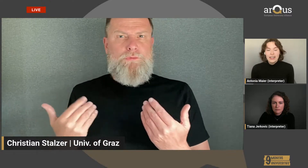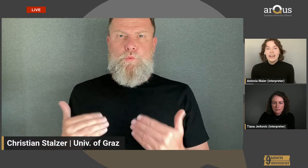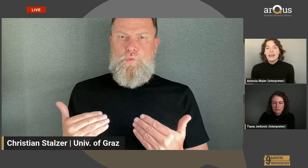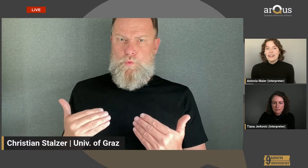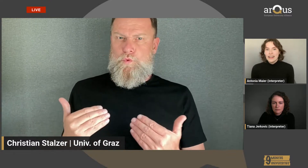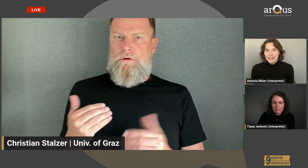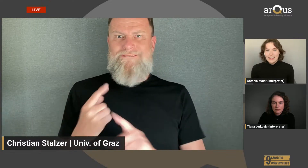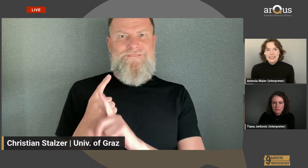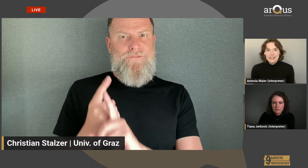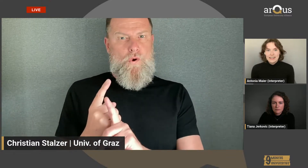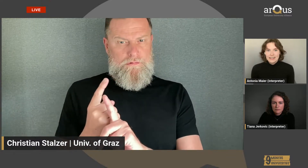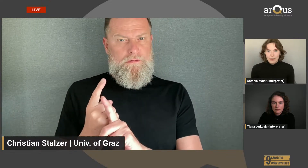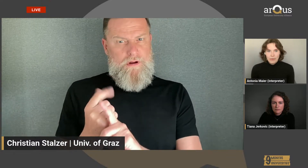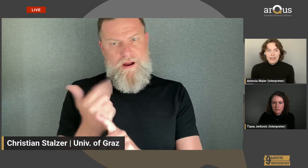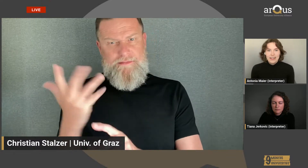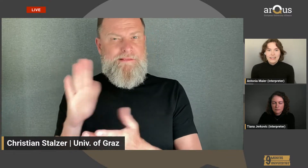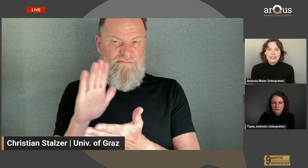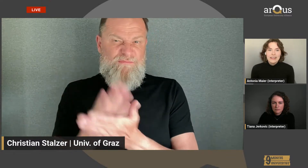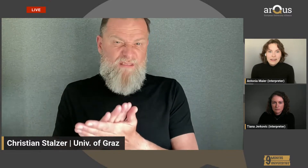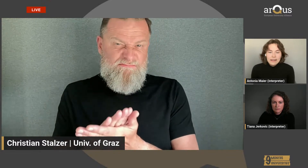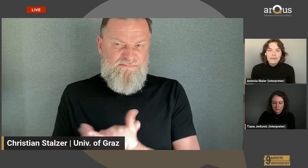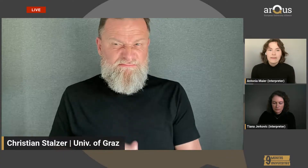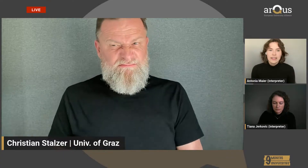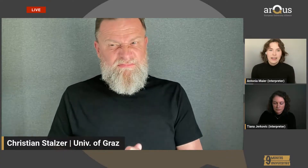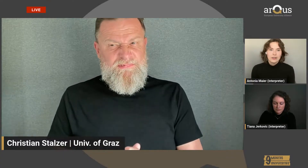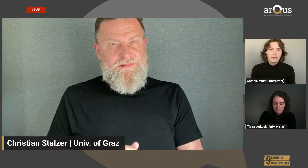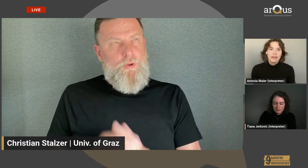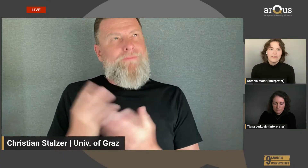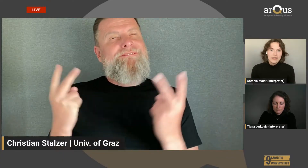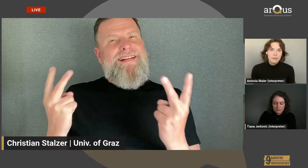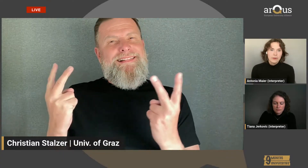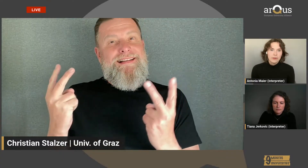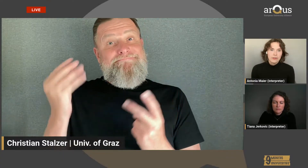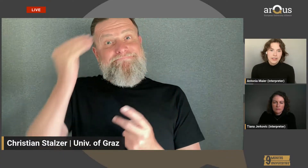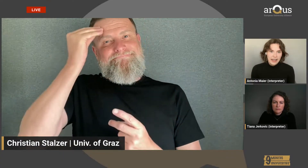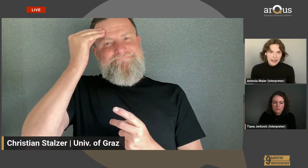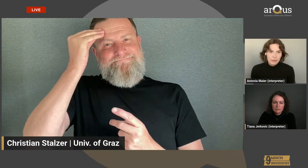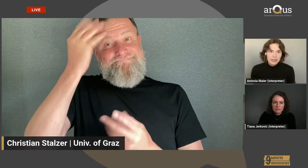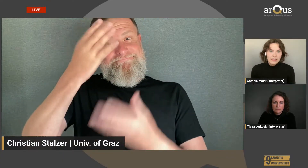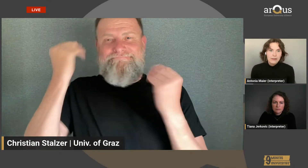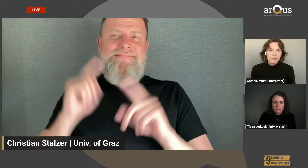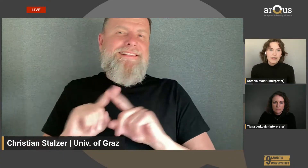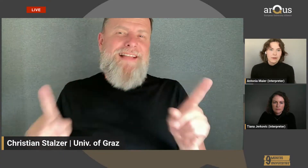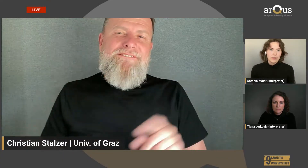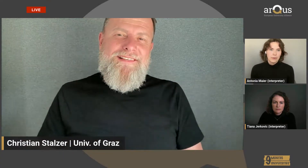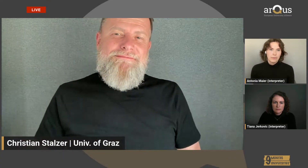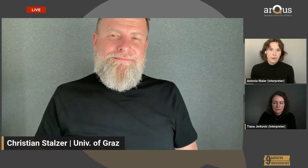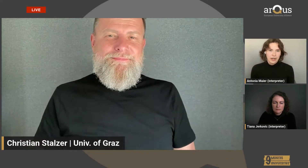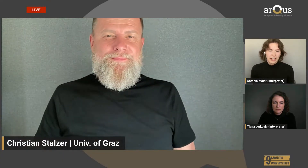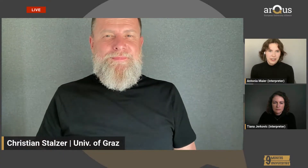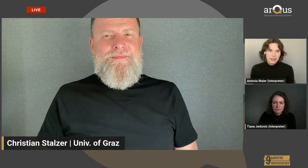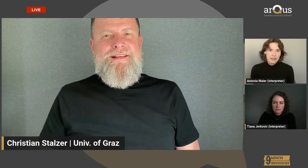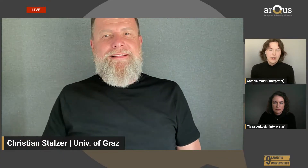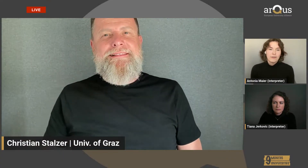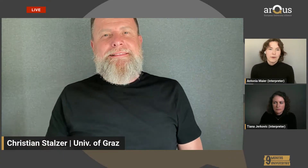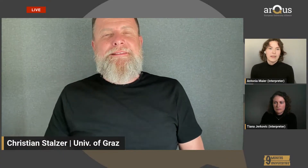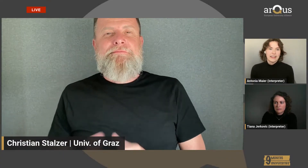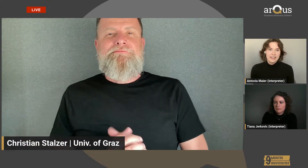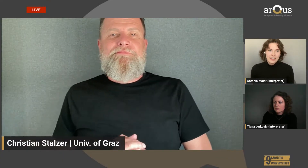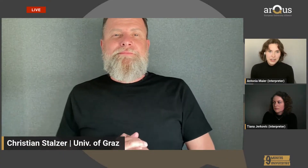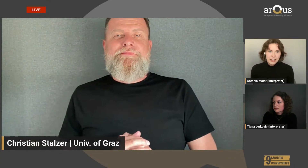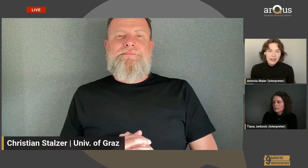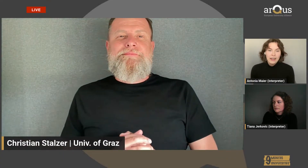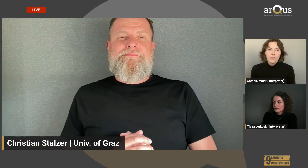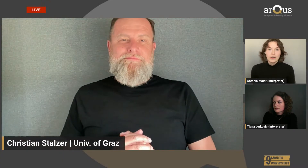language, and that is something that is still tangible and visible today, and we still feel the repercussions from